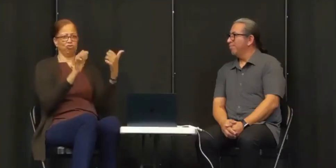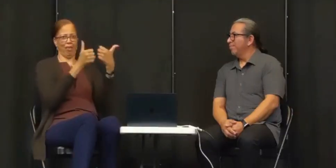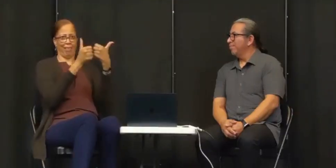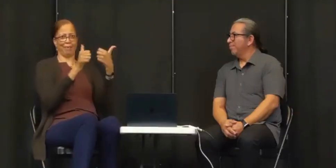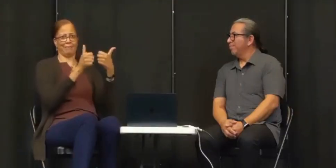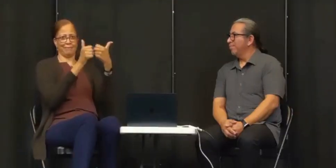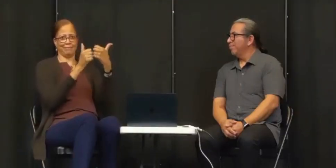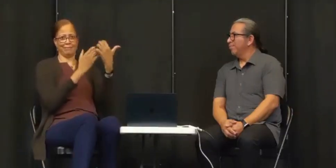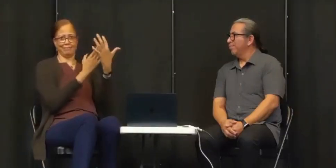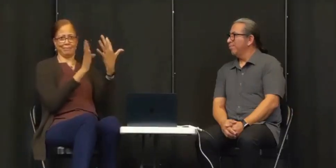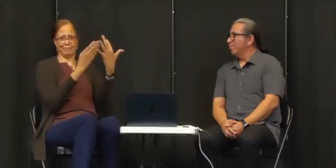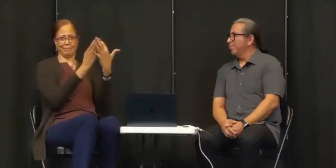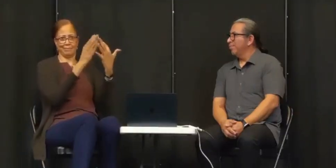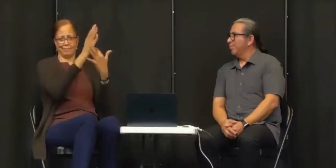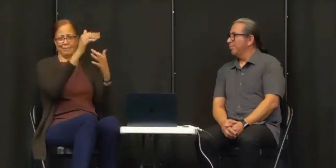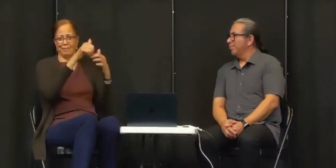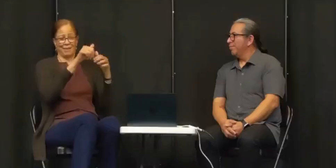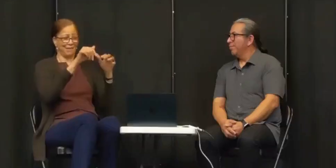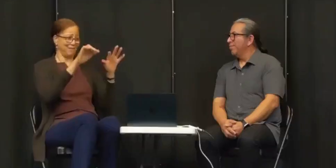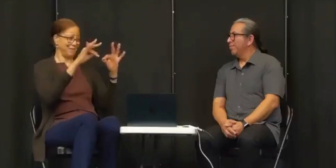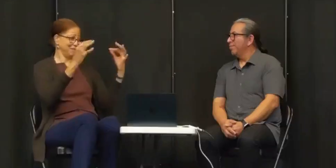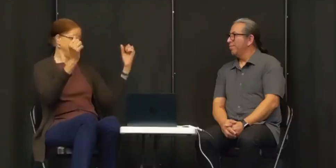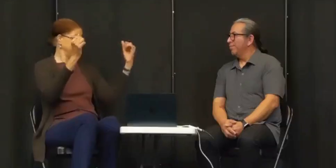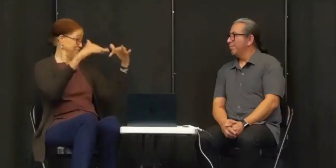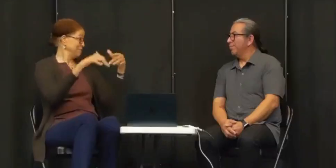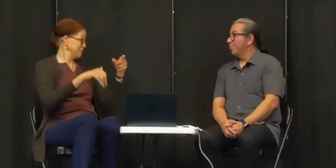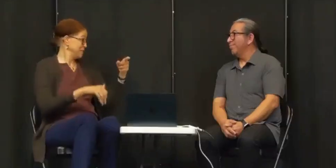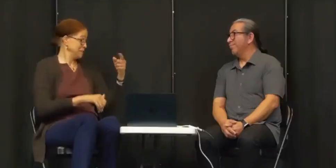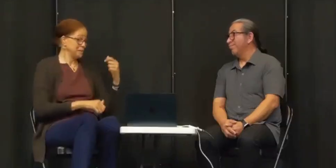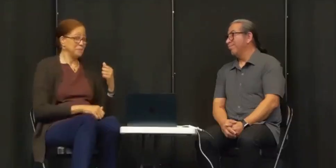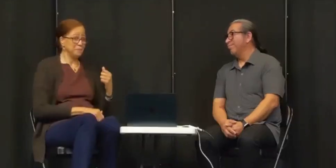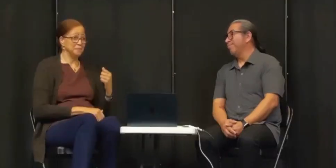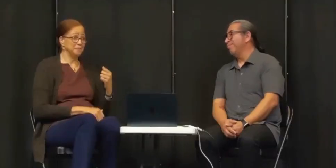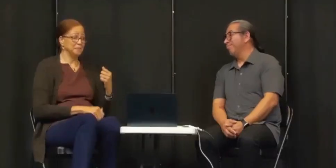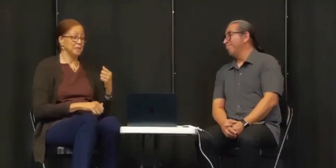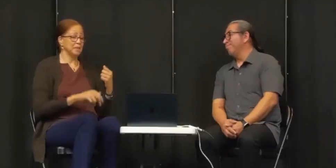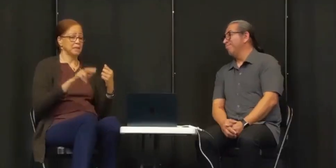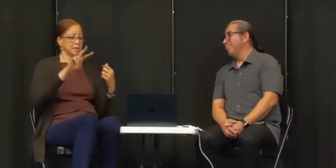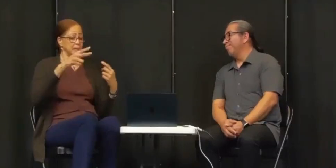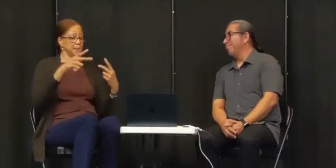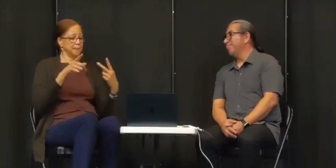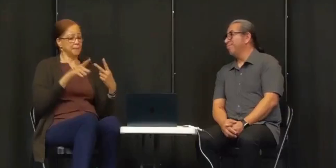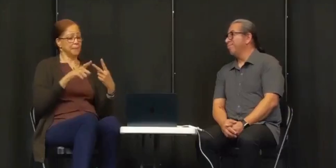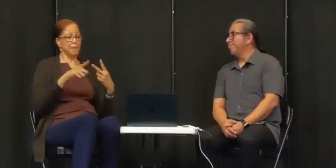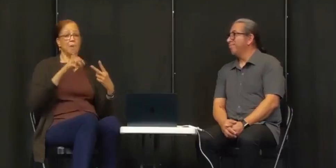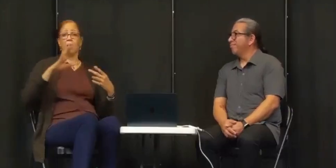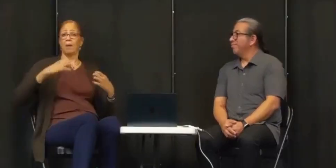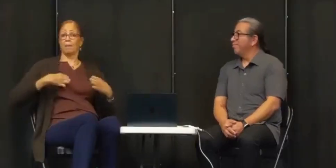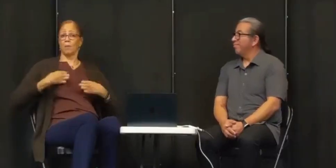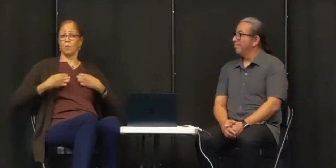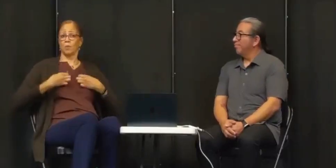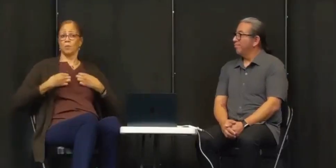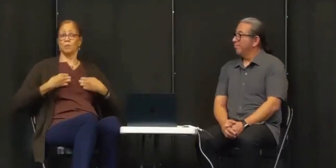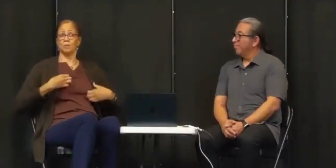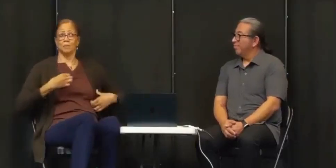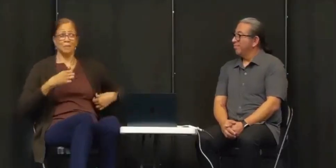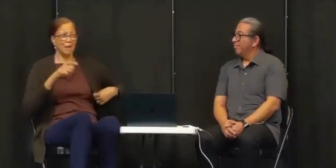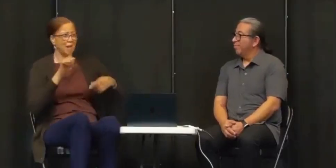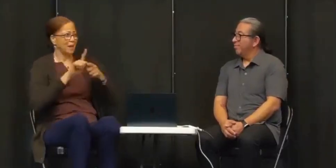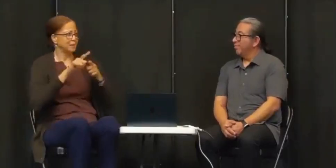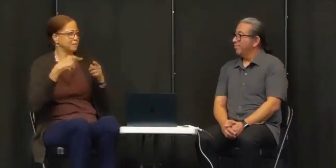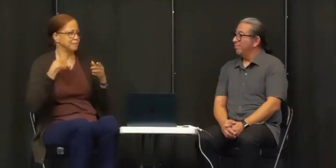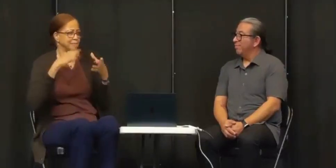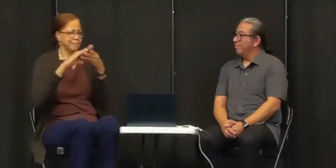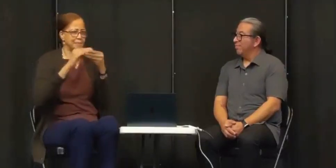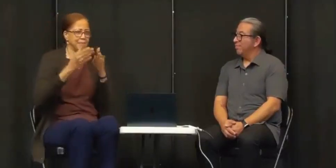influence how you're able to handle those challenges that you come up against, because that can happen at a family gathering. Secondly, I'd say